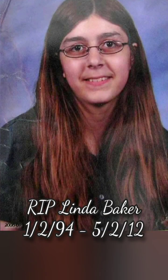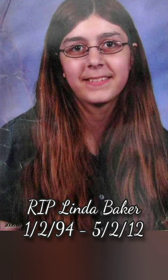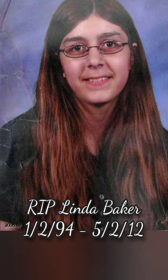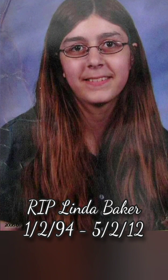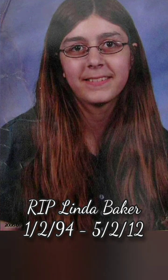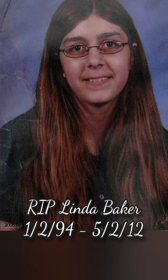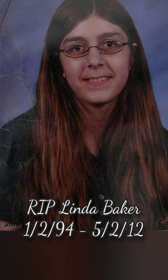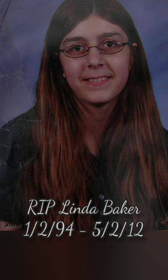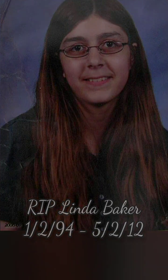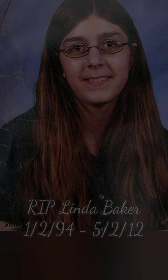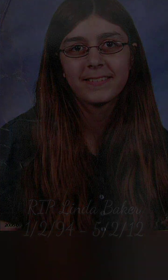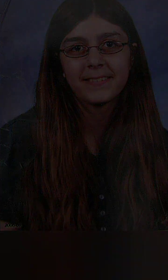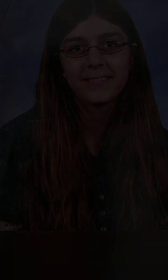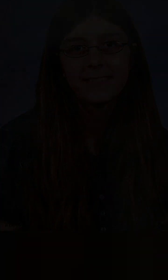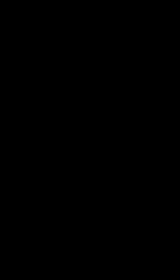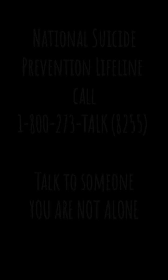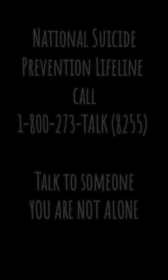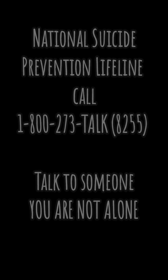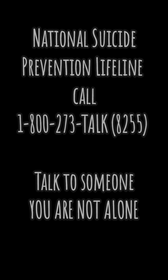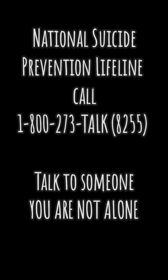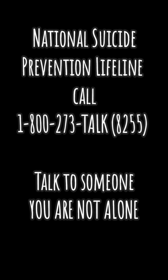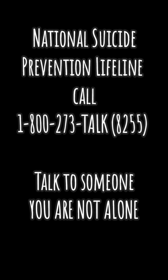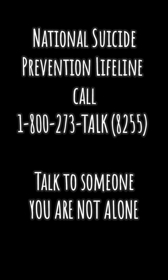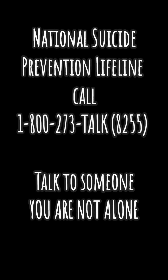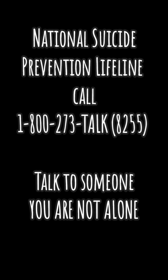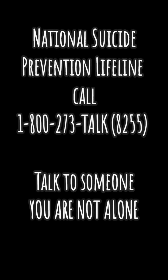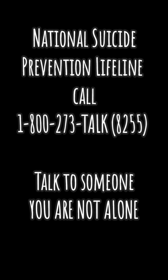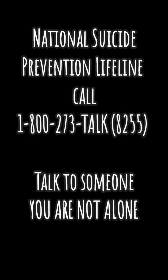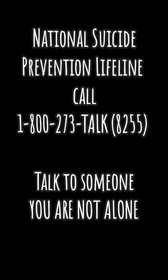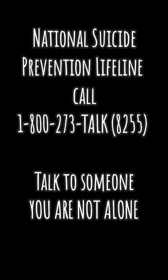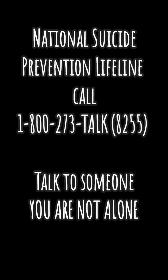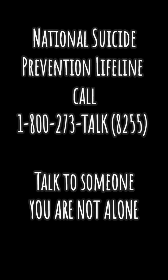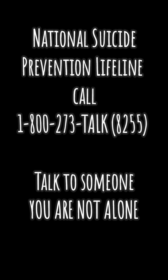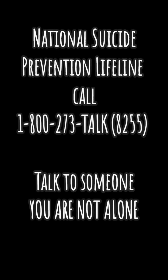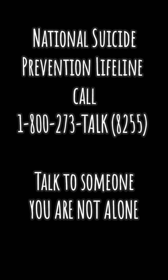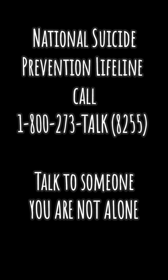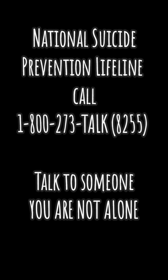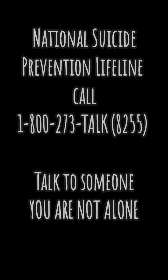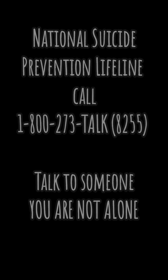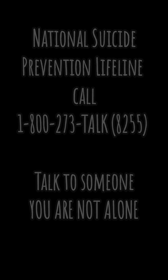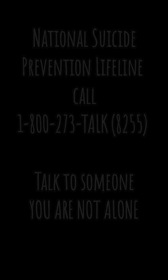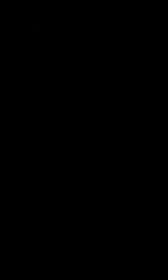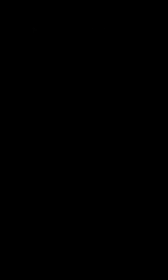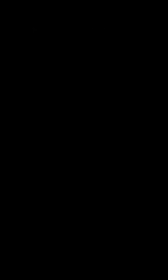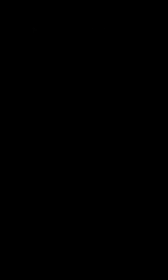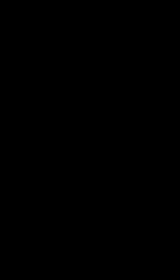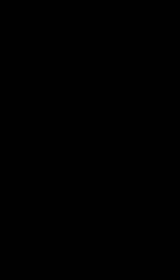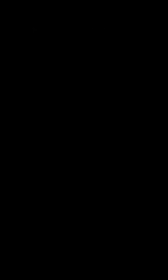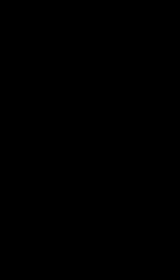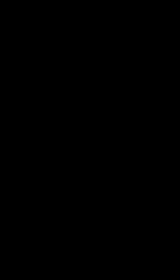where You